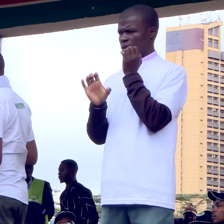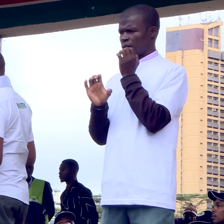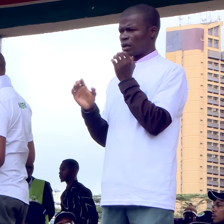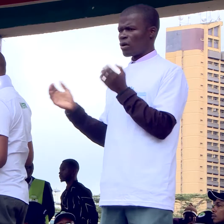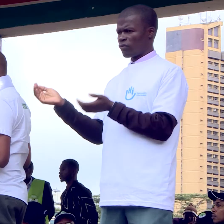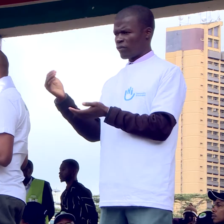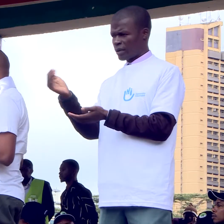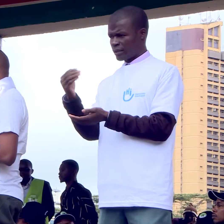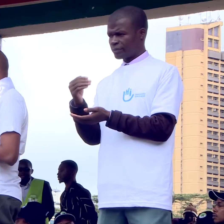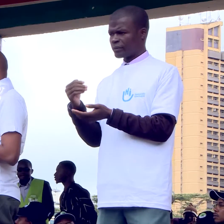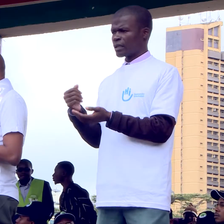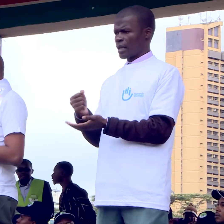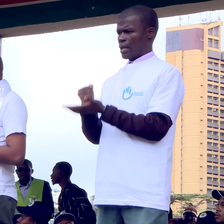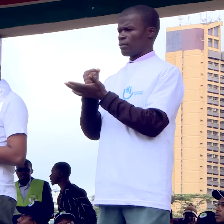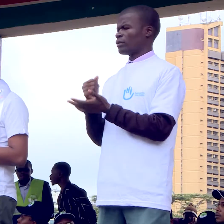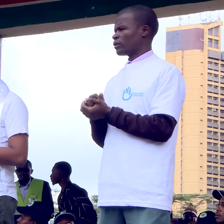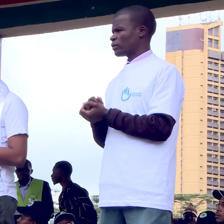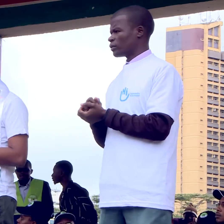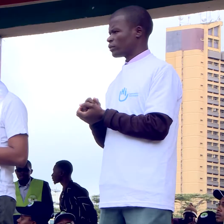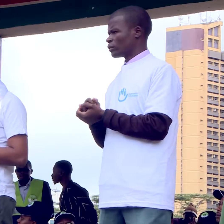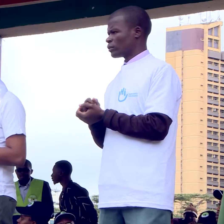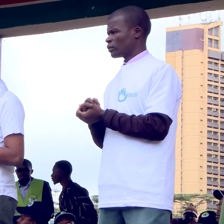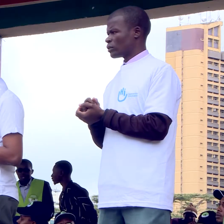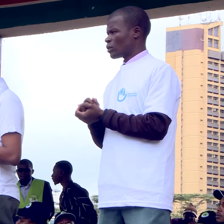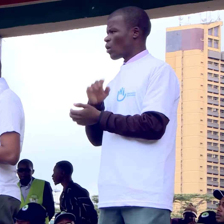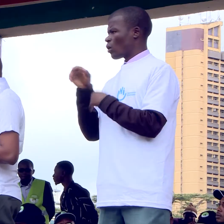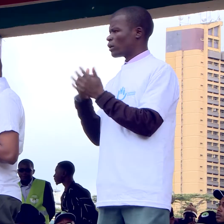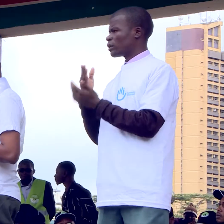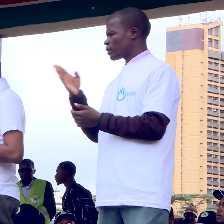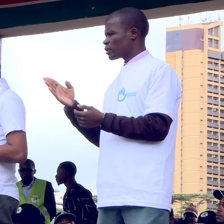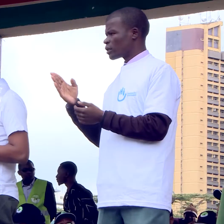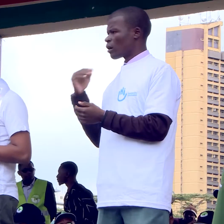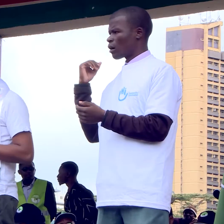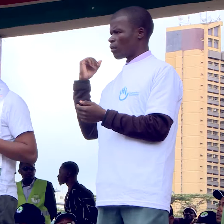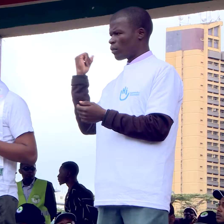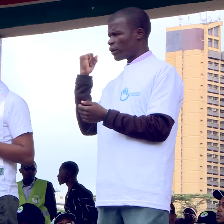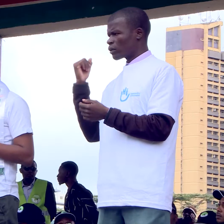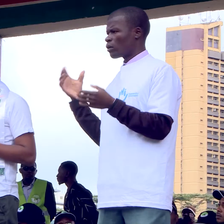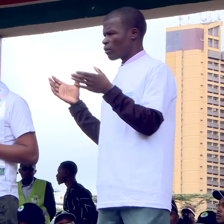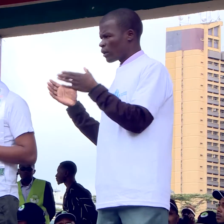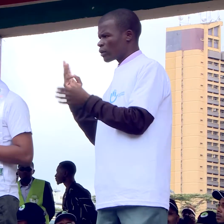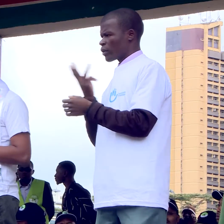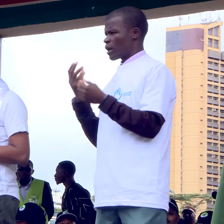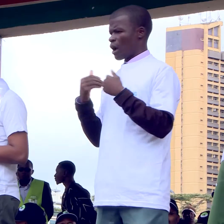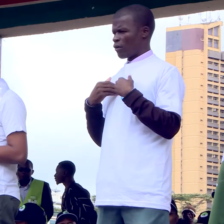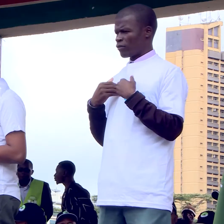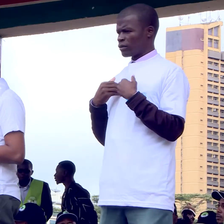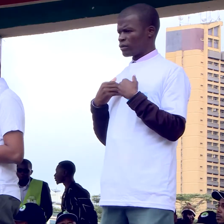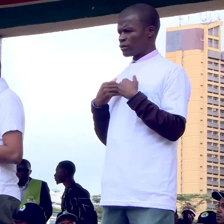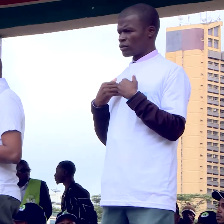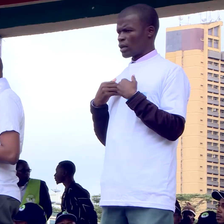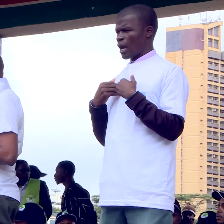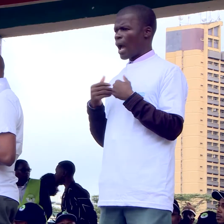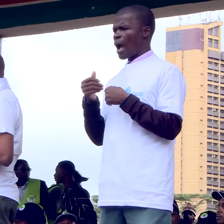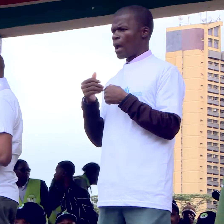Chair would like your support so that we see all these political parties that we have, at least the ones who are active, at the very least the ones who are active